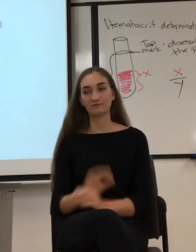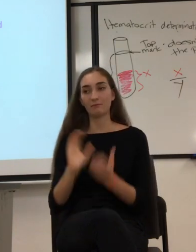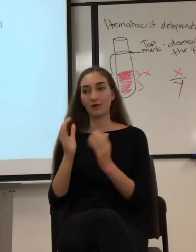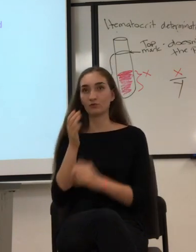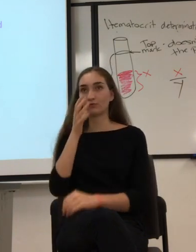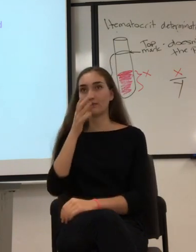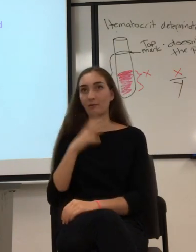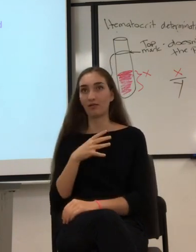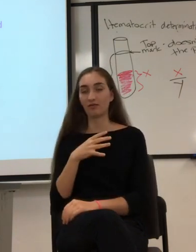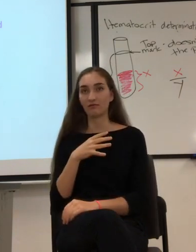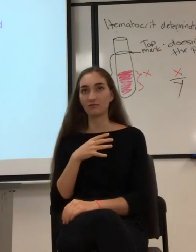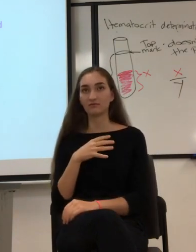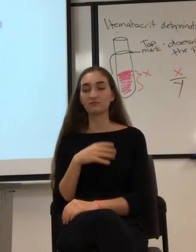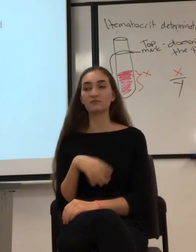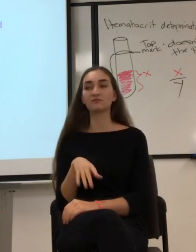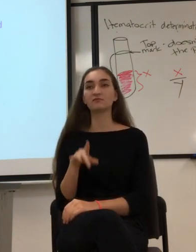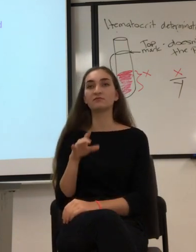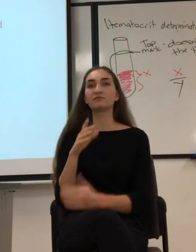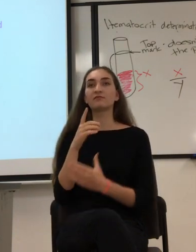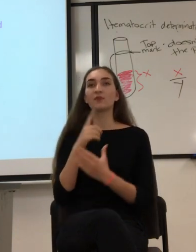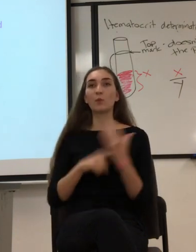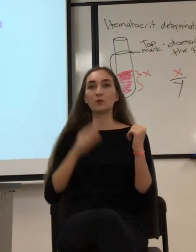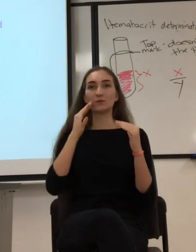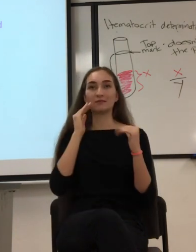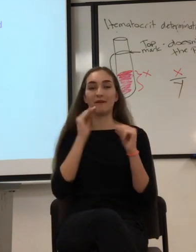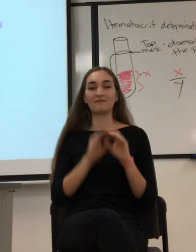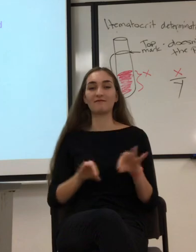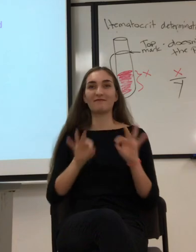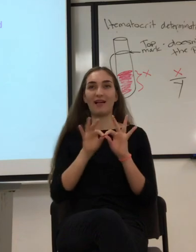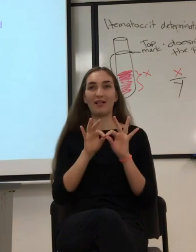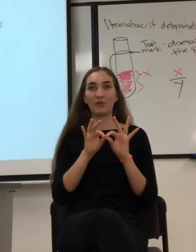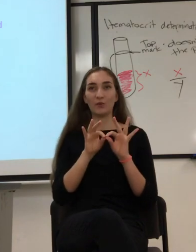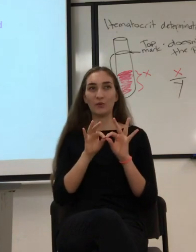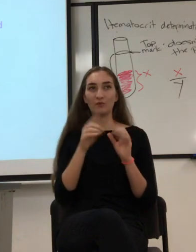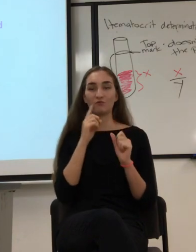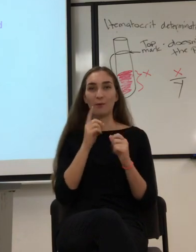What would you expect the value to be for someone with some kind of anemia?